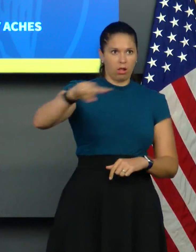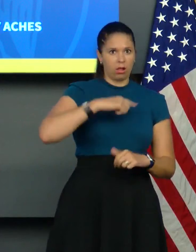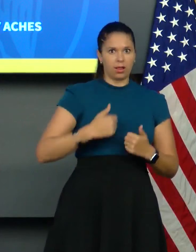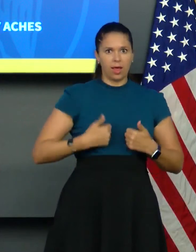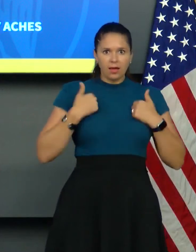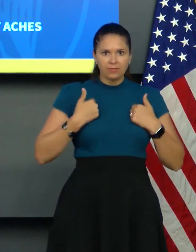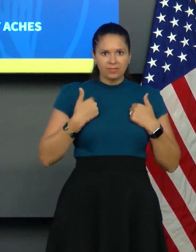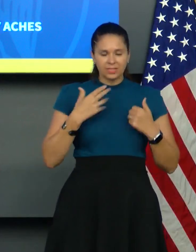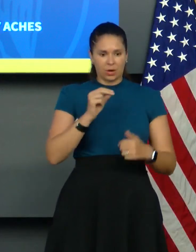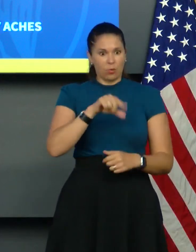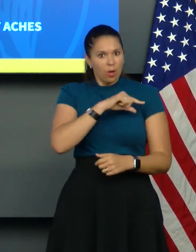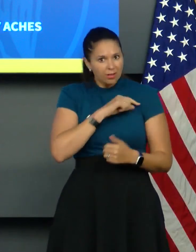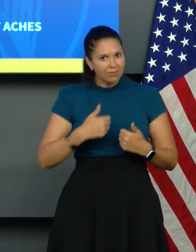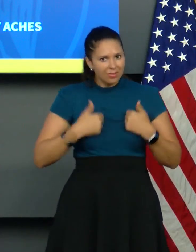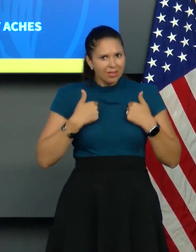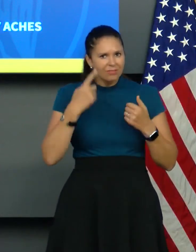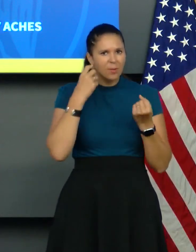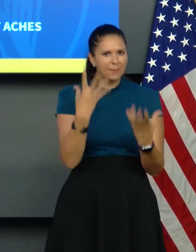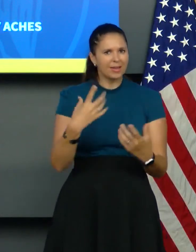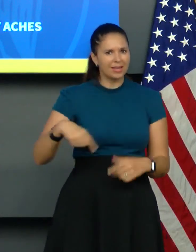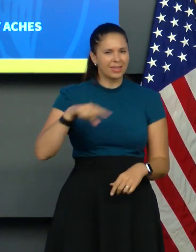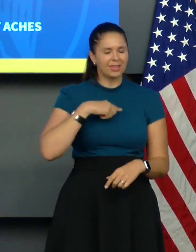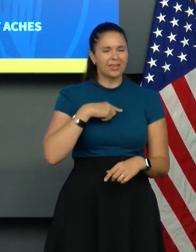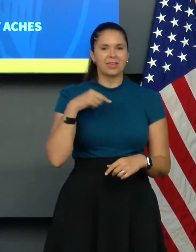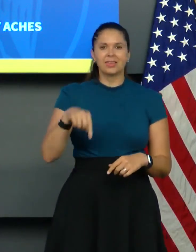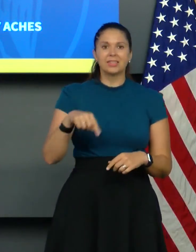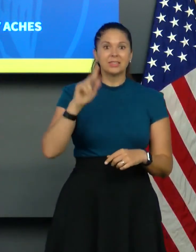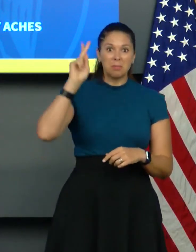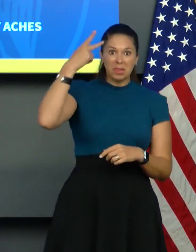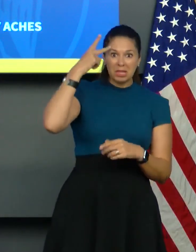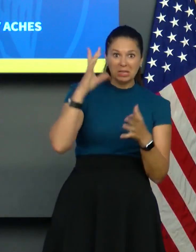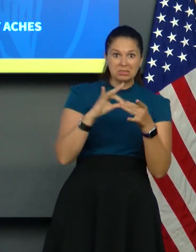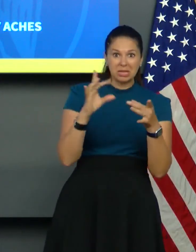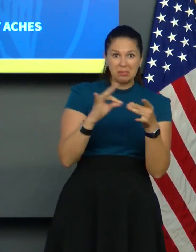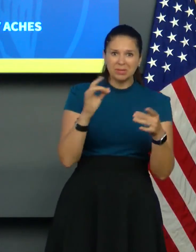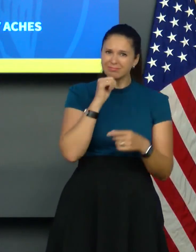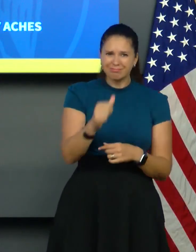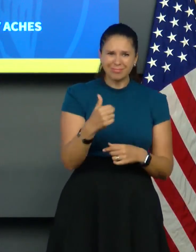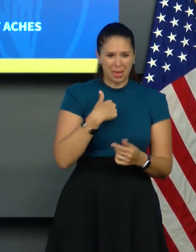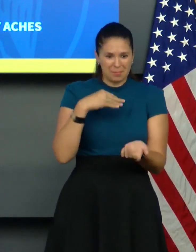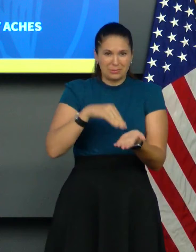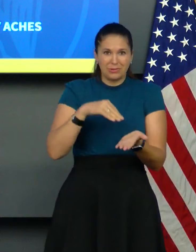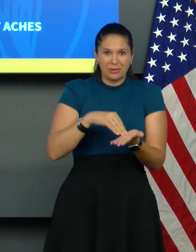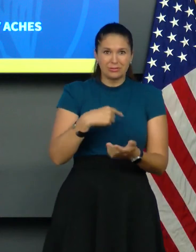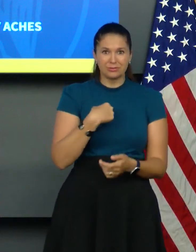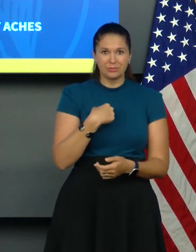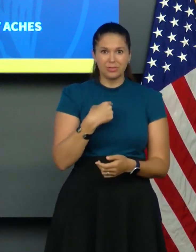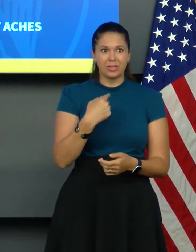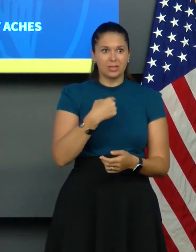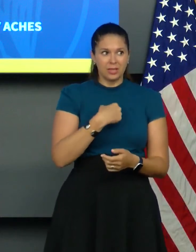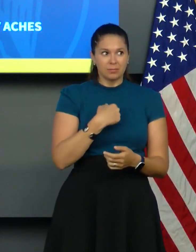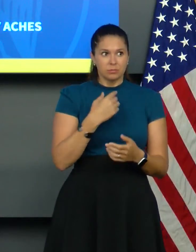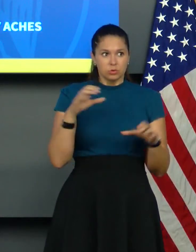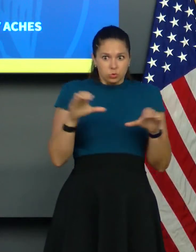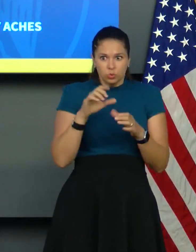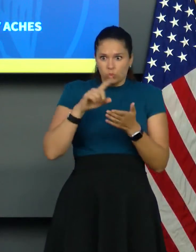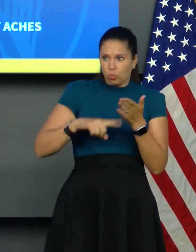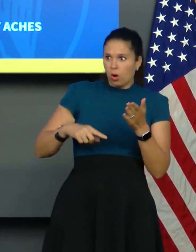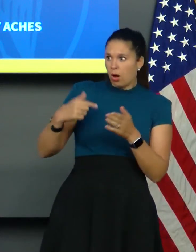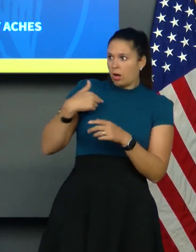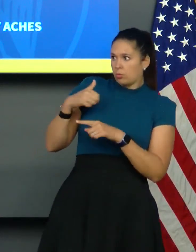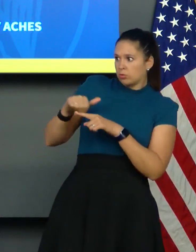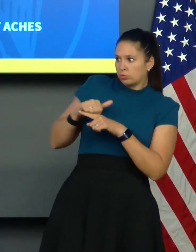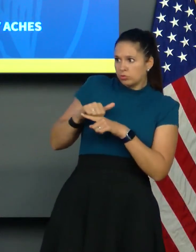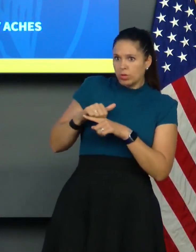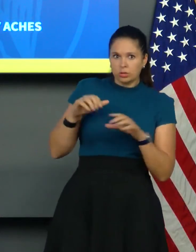of us. This is not a political statement. I'm a physician. I'm simply doing what I was trained to